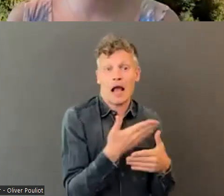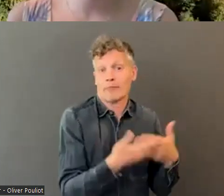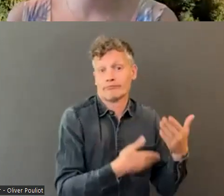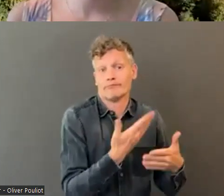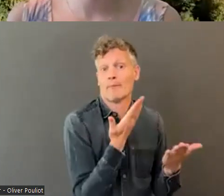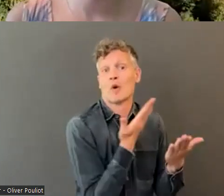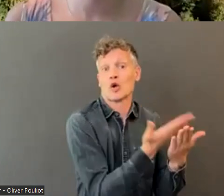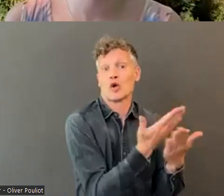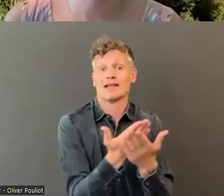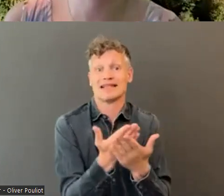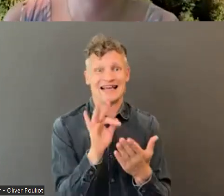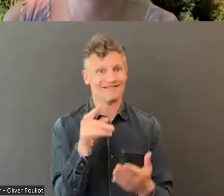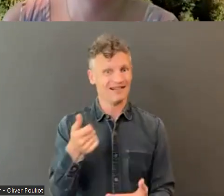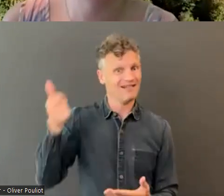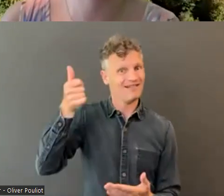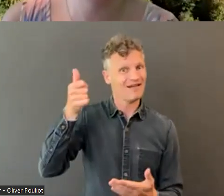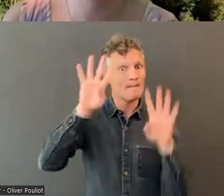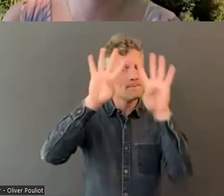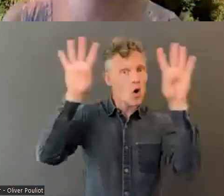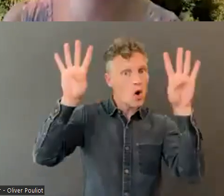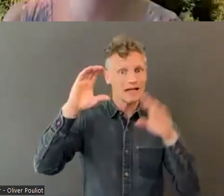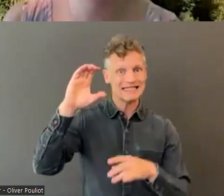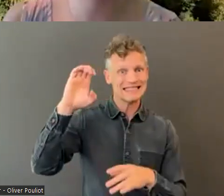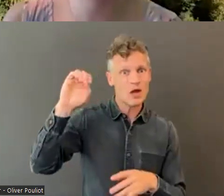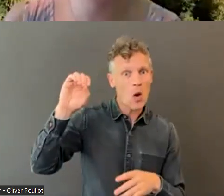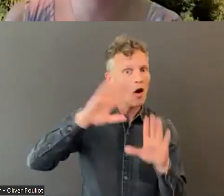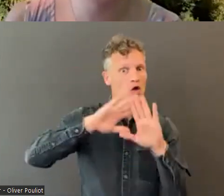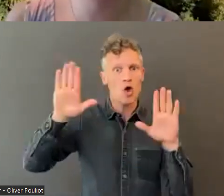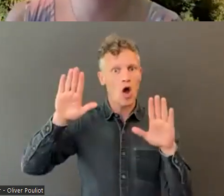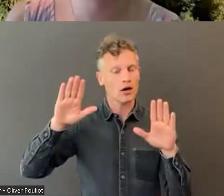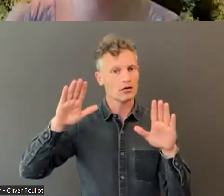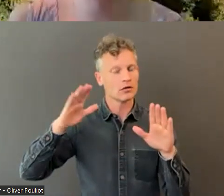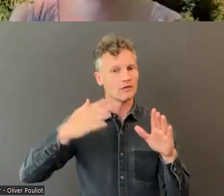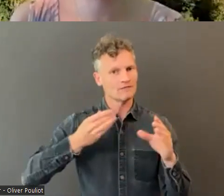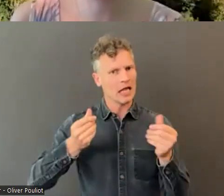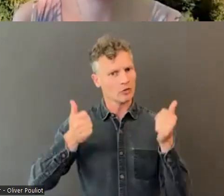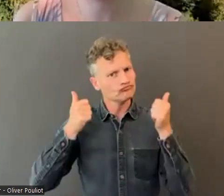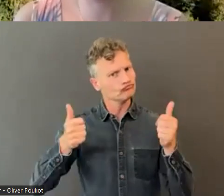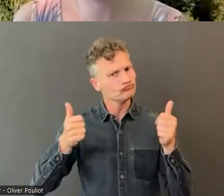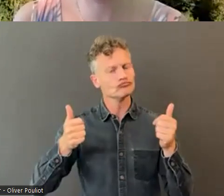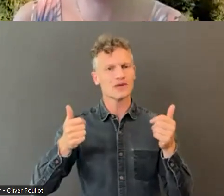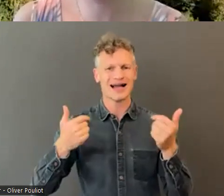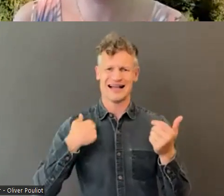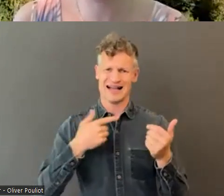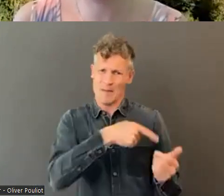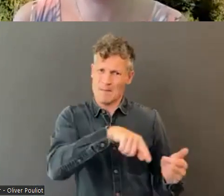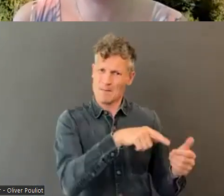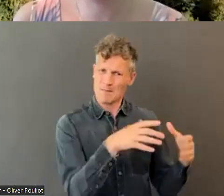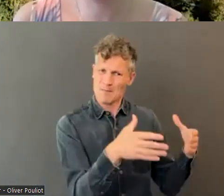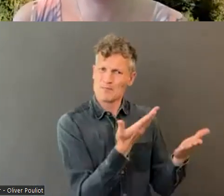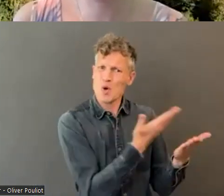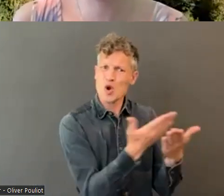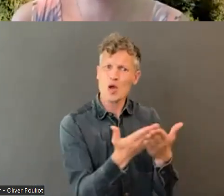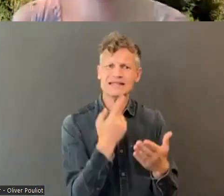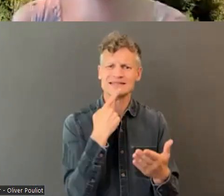and the CEOs are not bought into that conversation, procurement are not going to be the people to stand up and say, I really do want to get more women, more